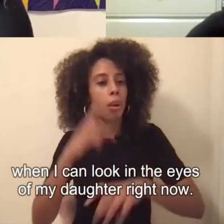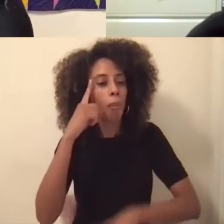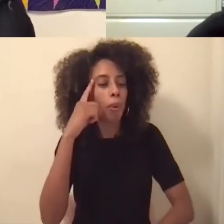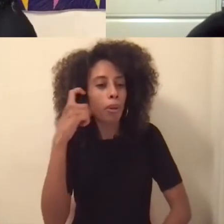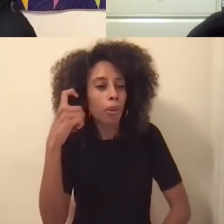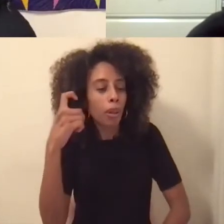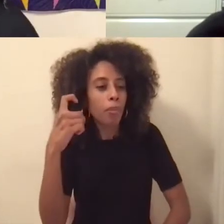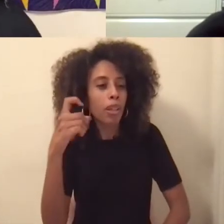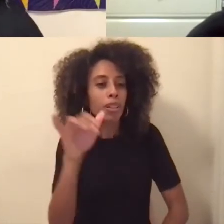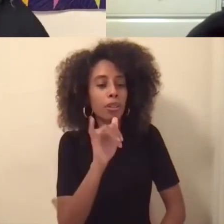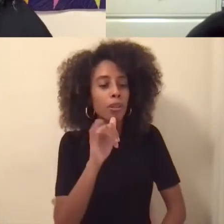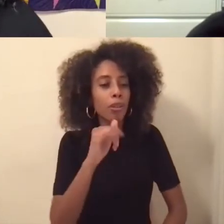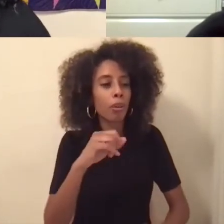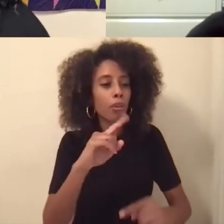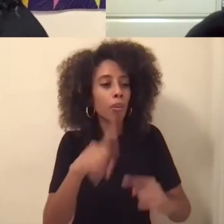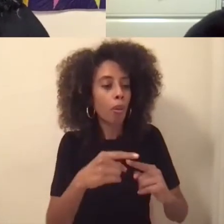now.